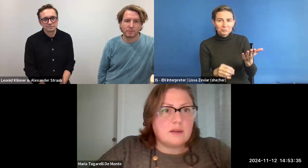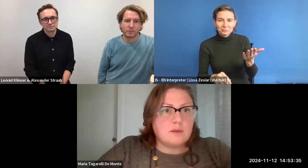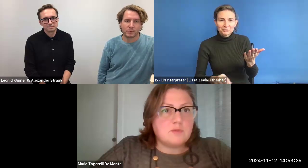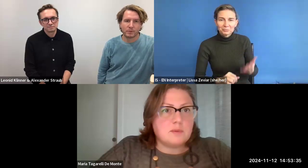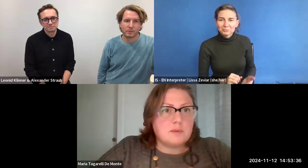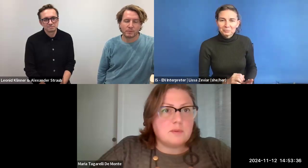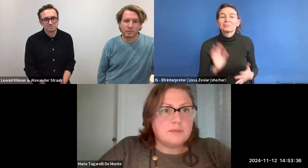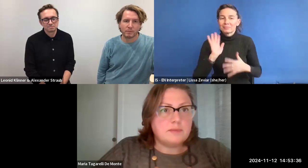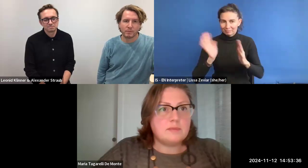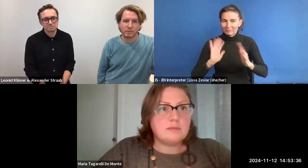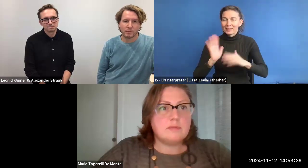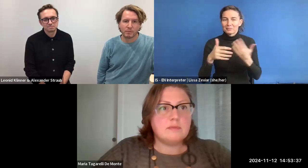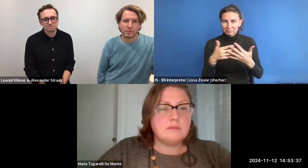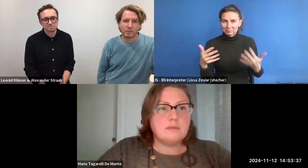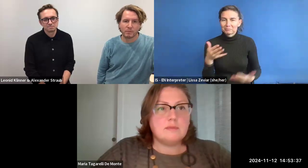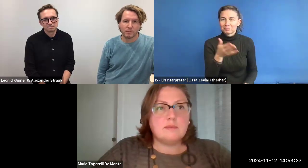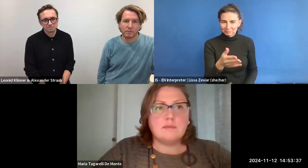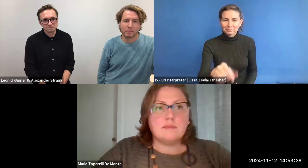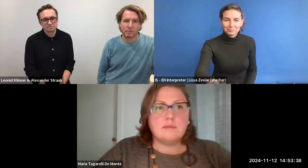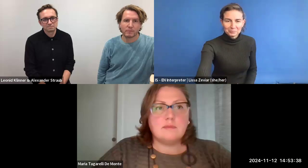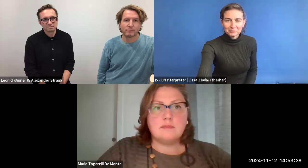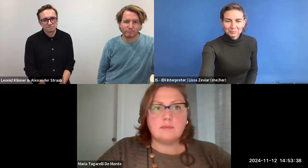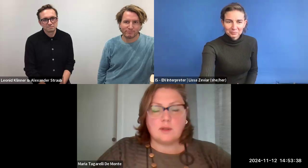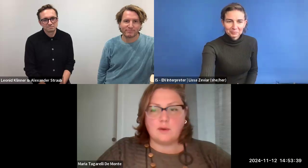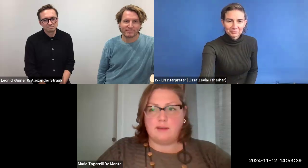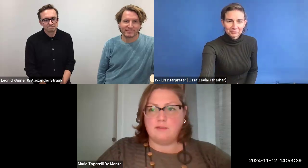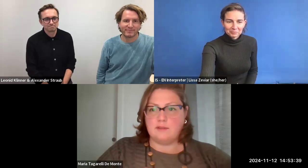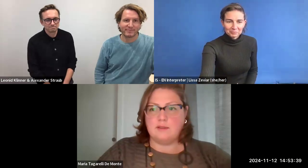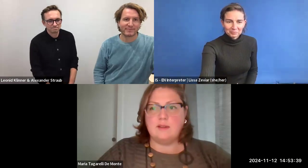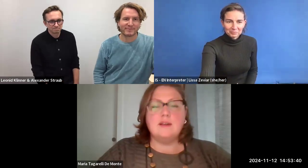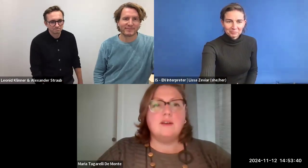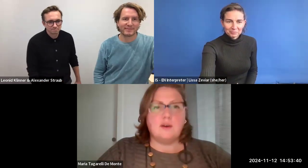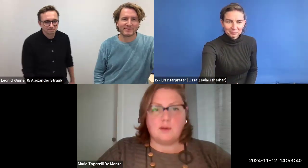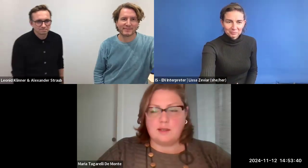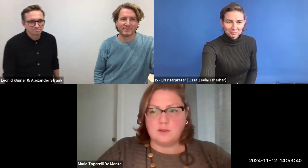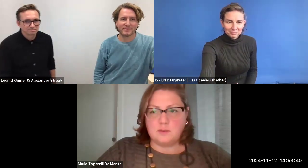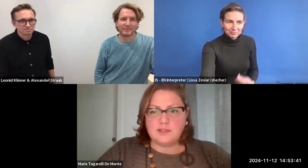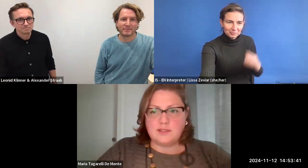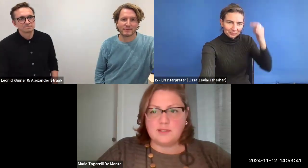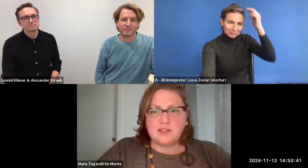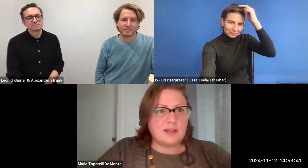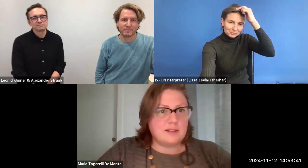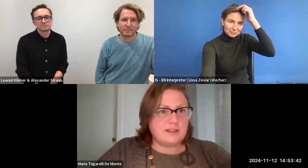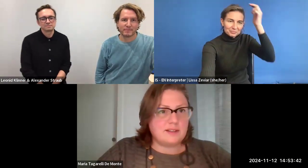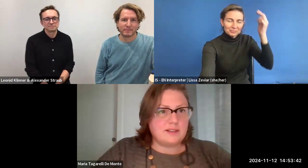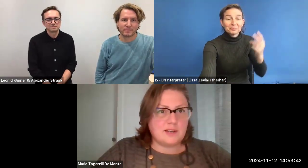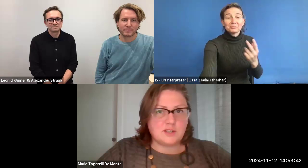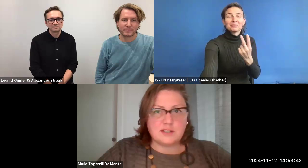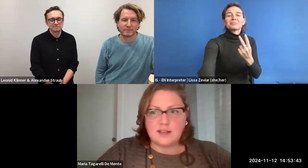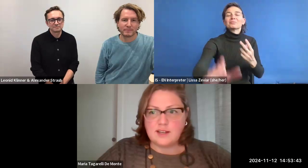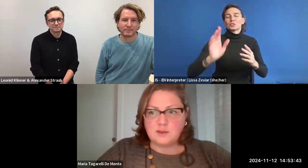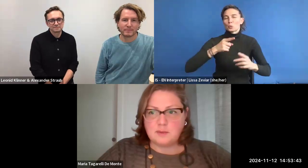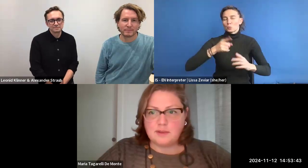No, in sign language probably. Yeah, international Okay. sign. Okay, so the presentation will be held